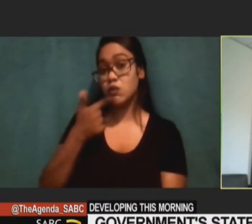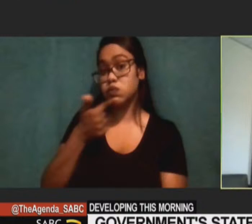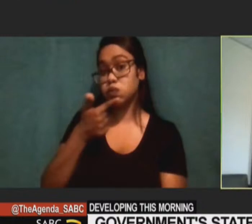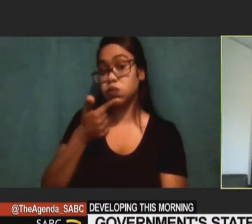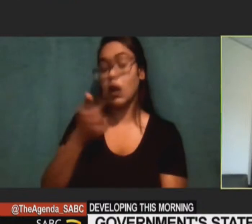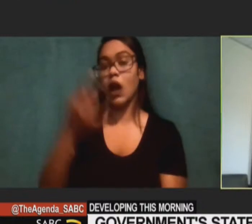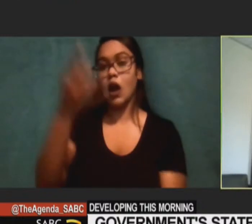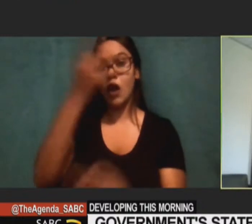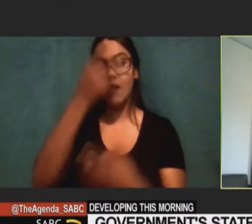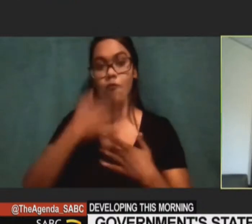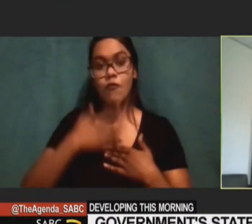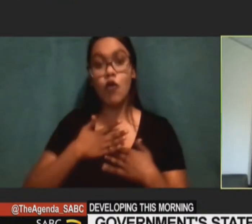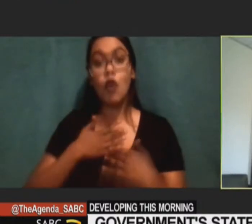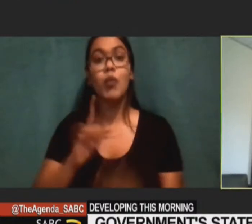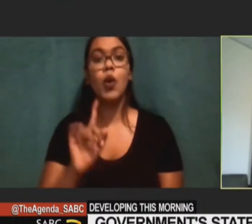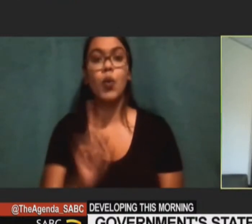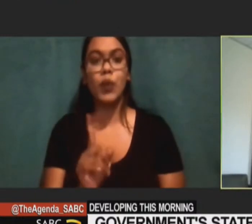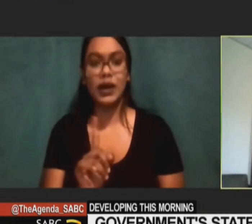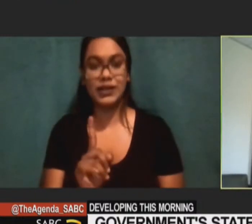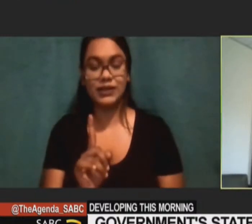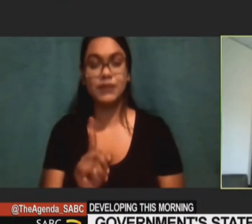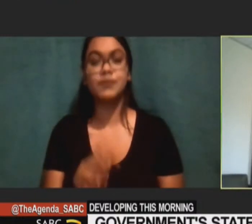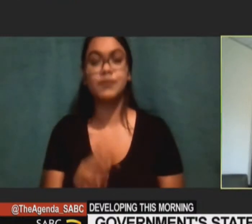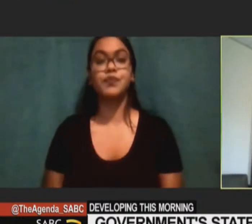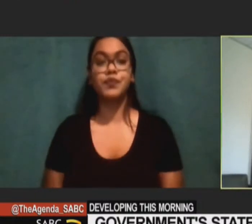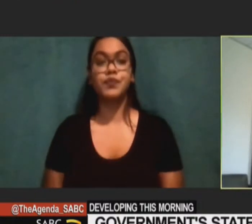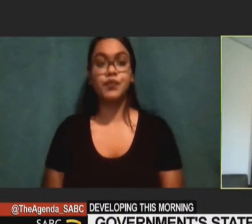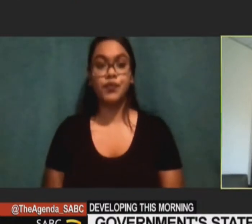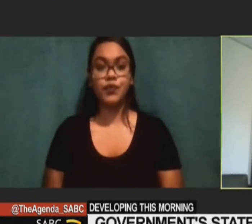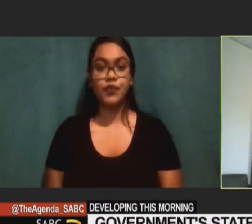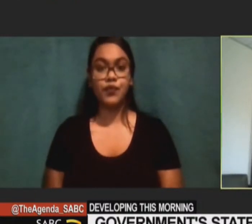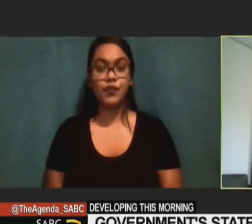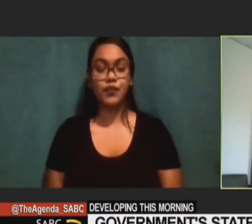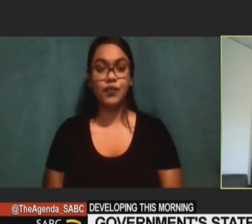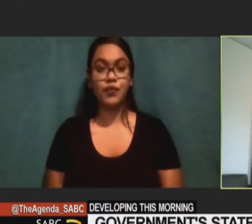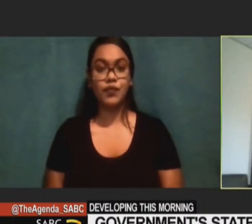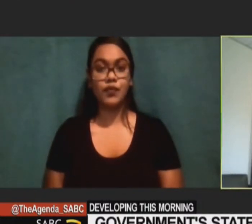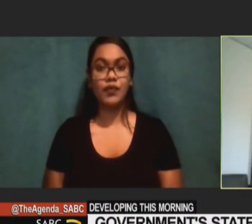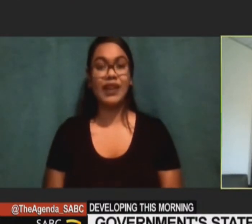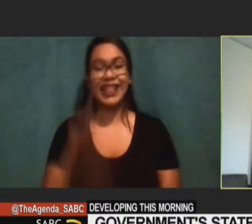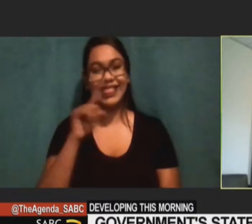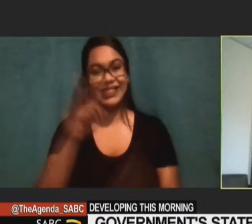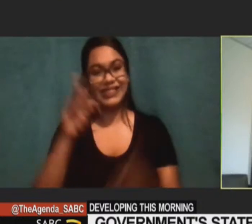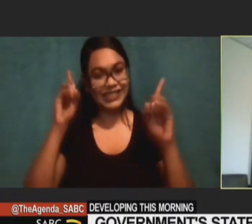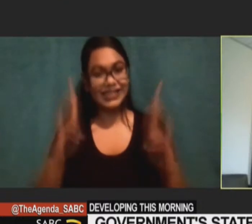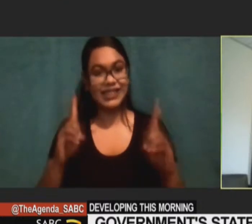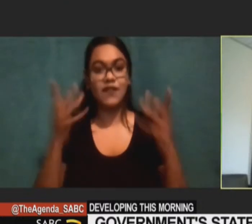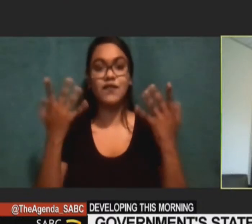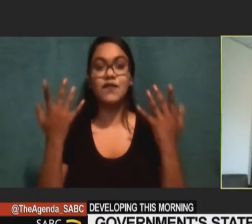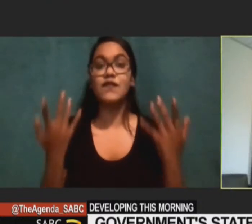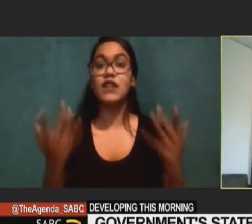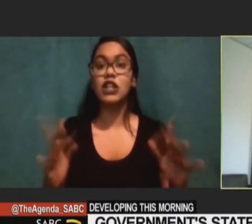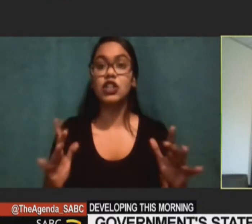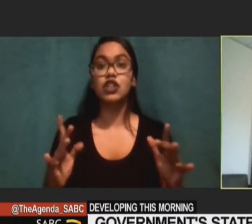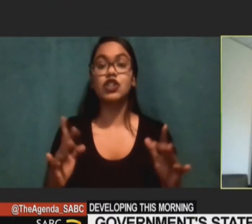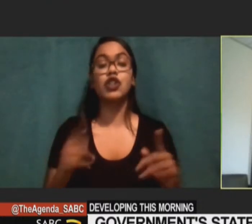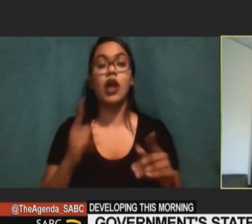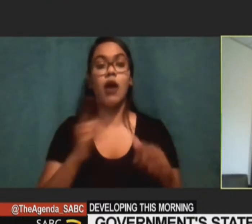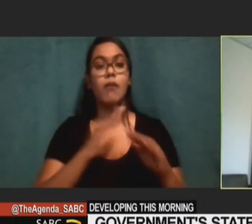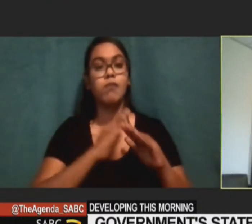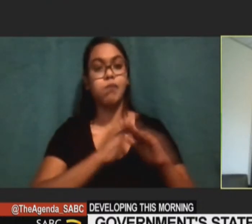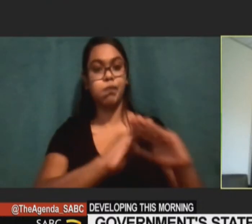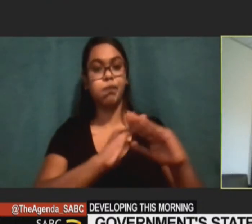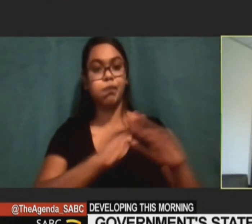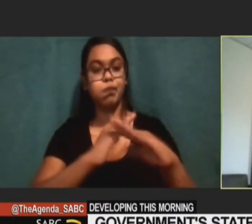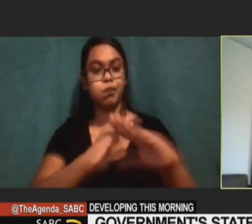by the Republic of Mauritius that they've decided to apply further arrival restrictions on